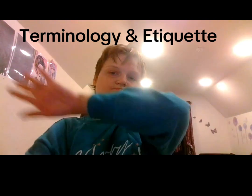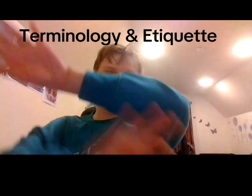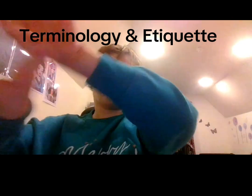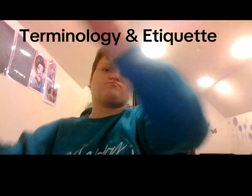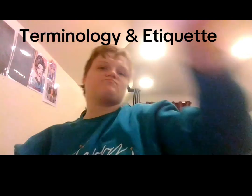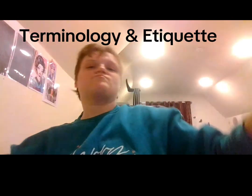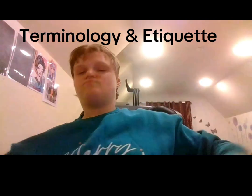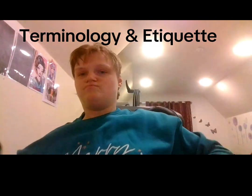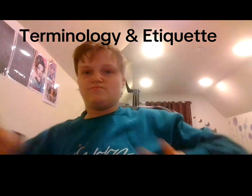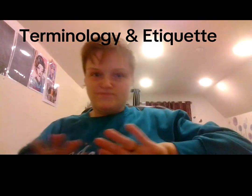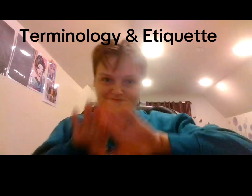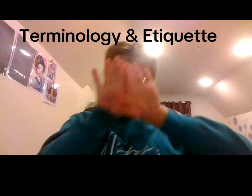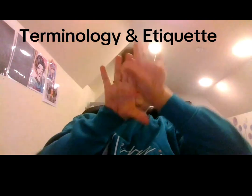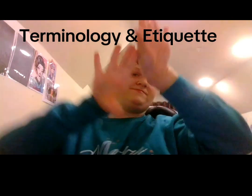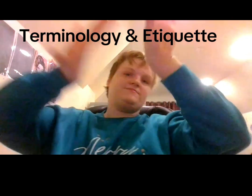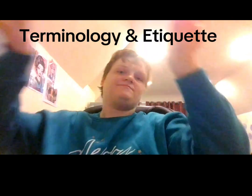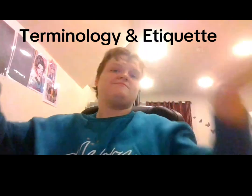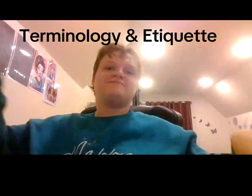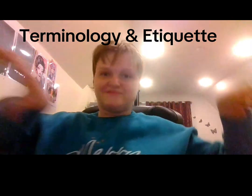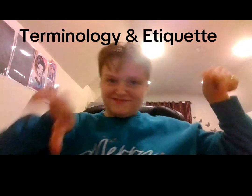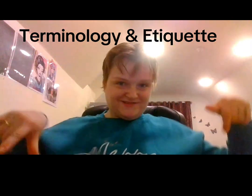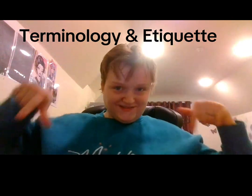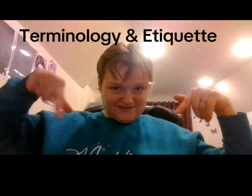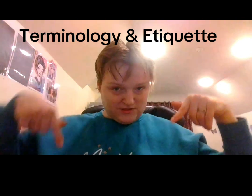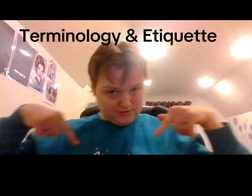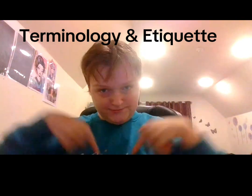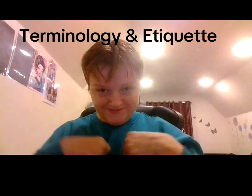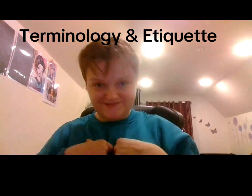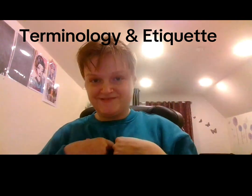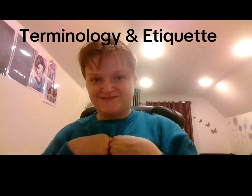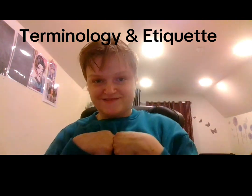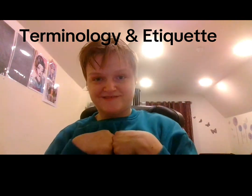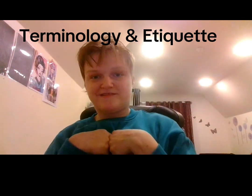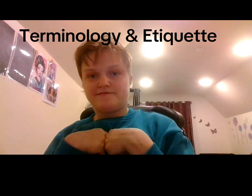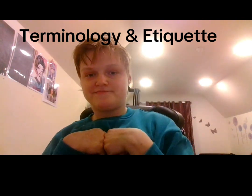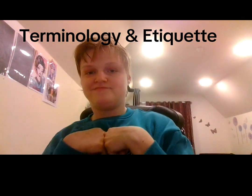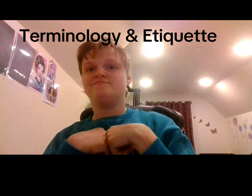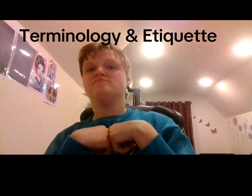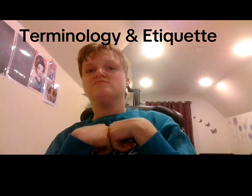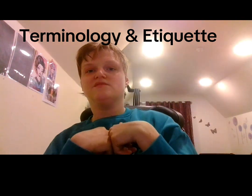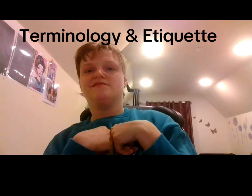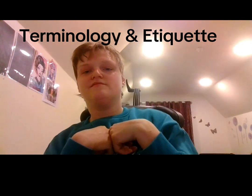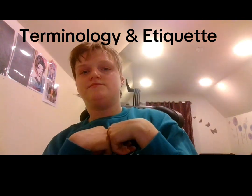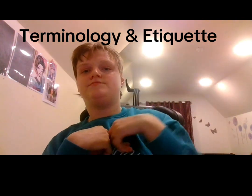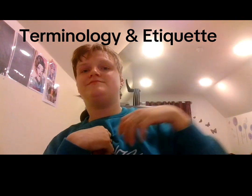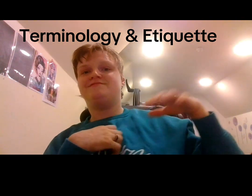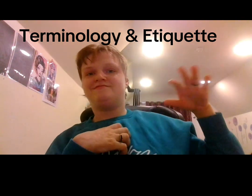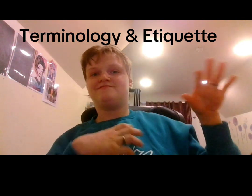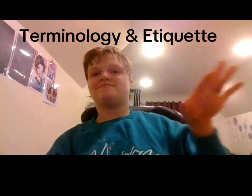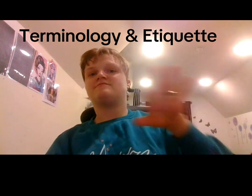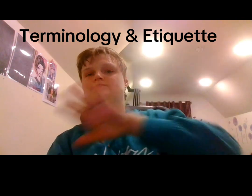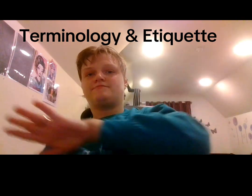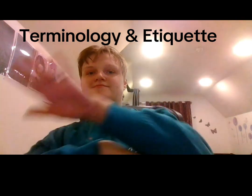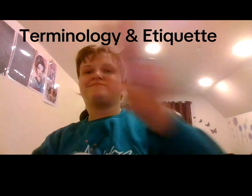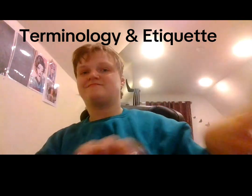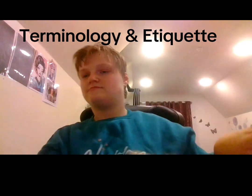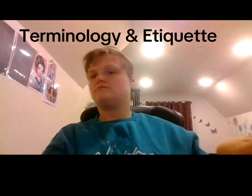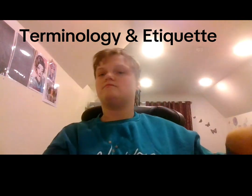to get it known and so that my fans can follow me. Have a lovely day, whatever your